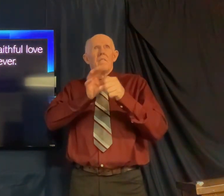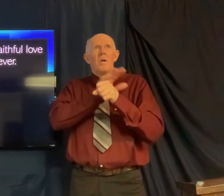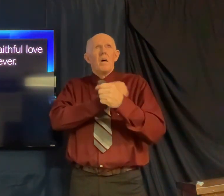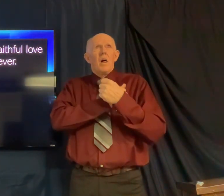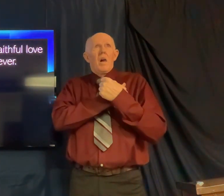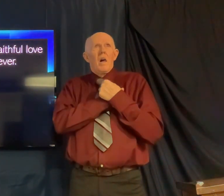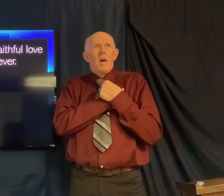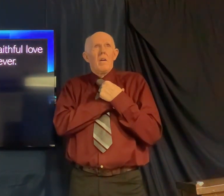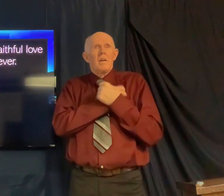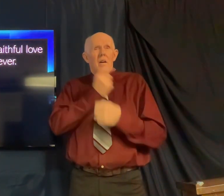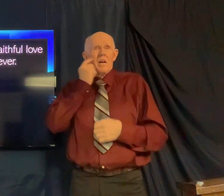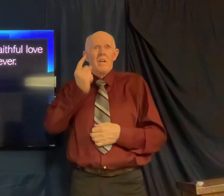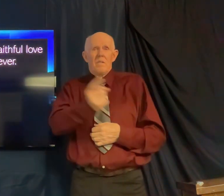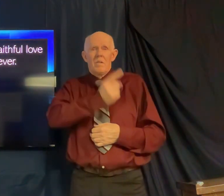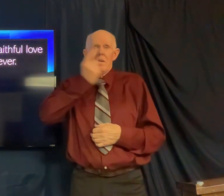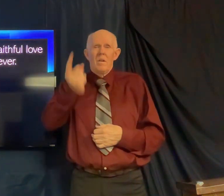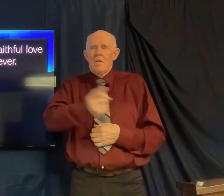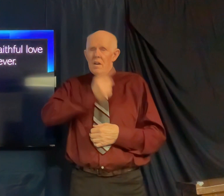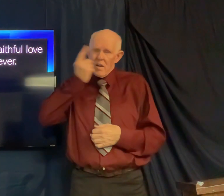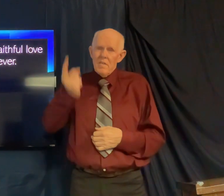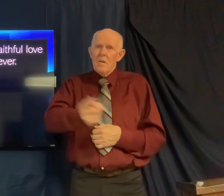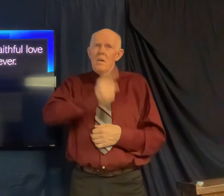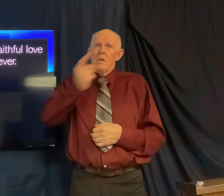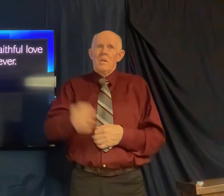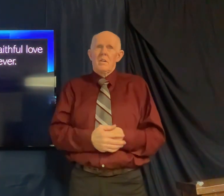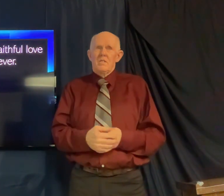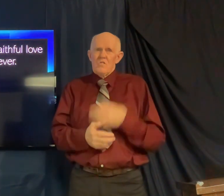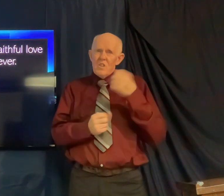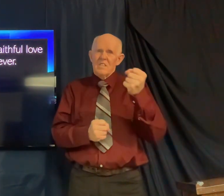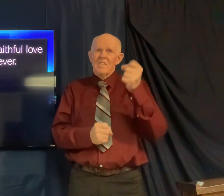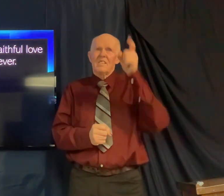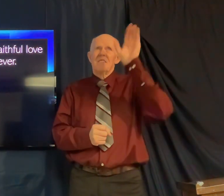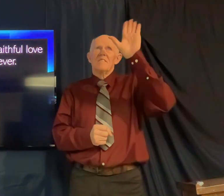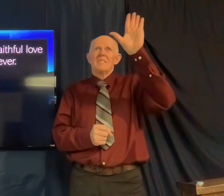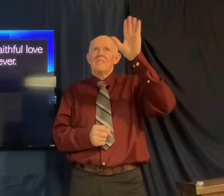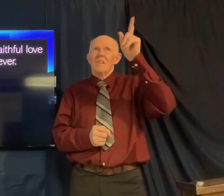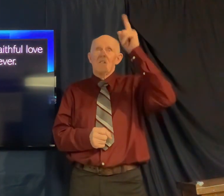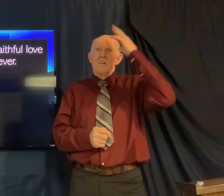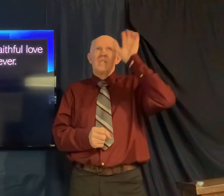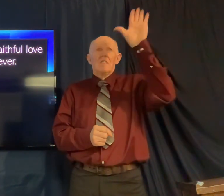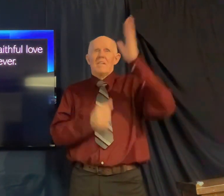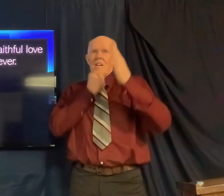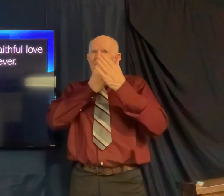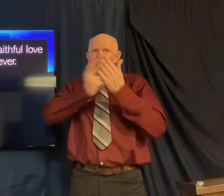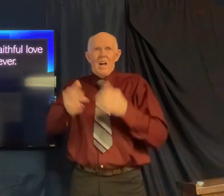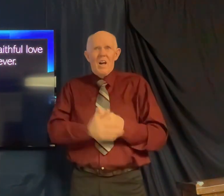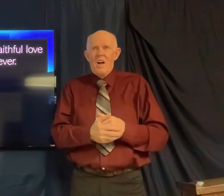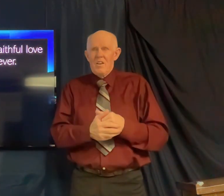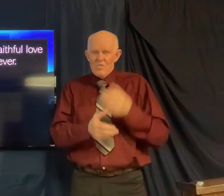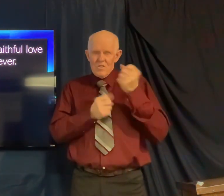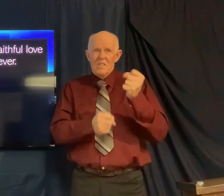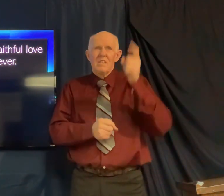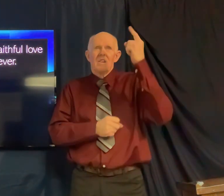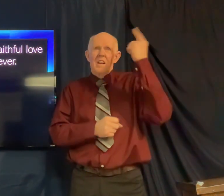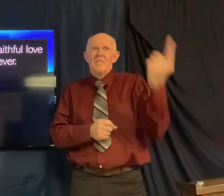love forever and ever. Trust Him. He never